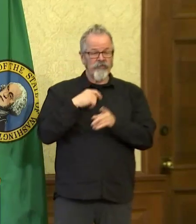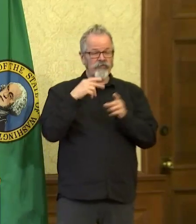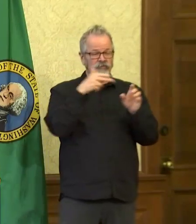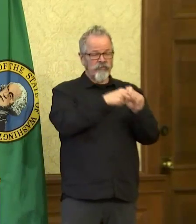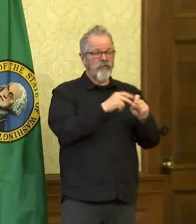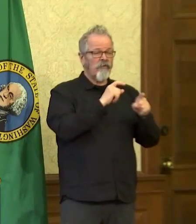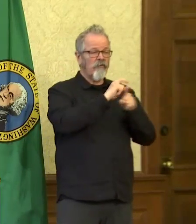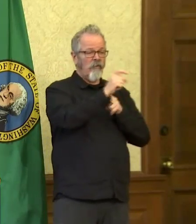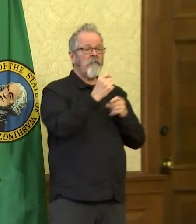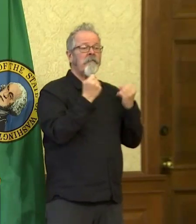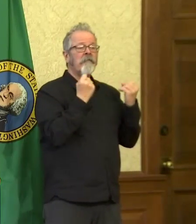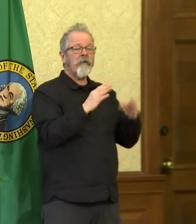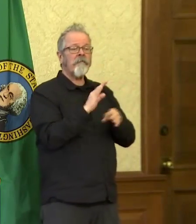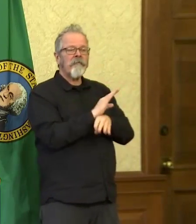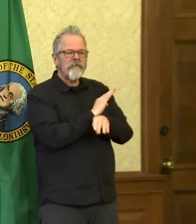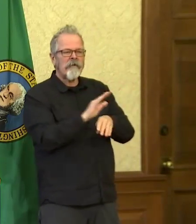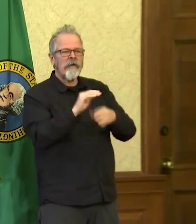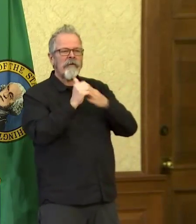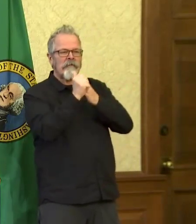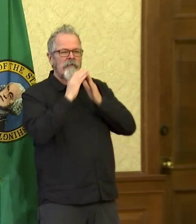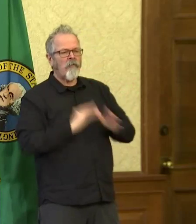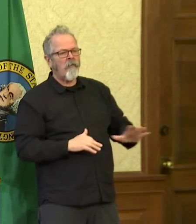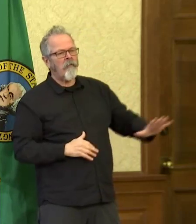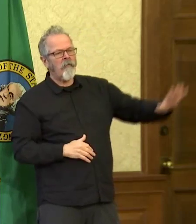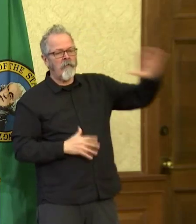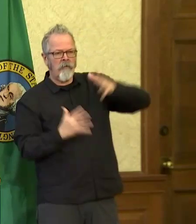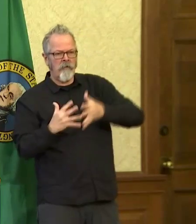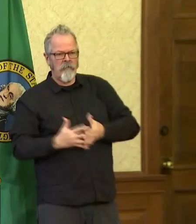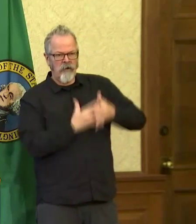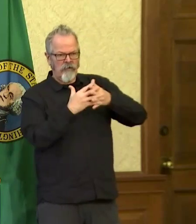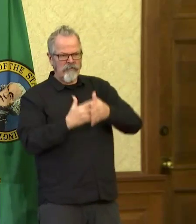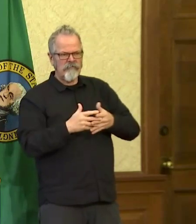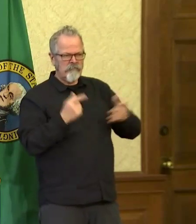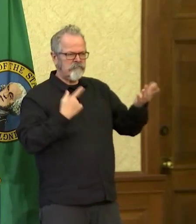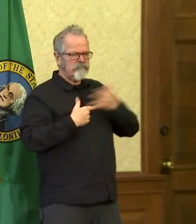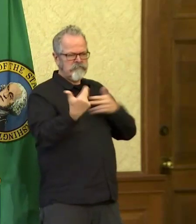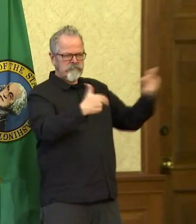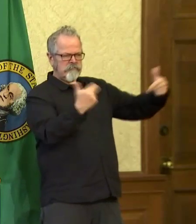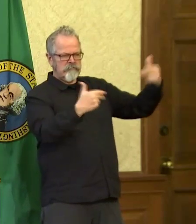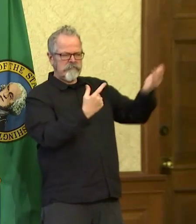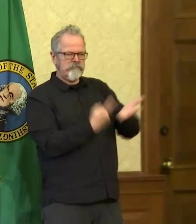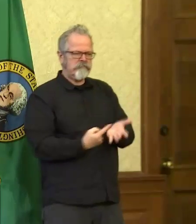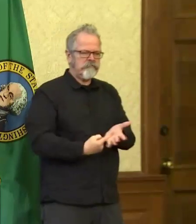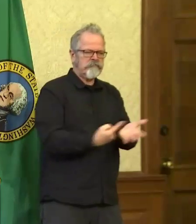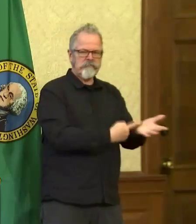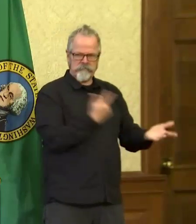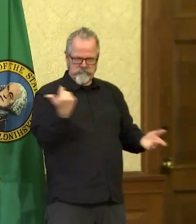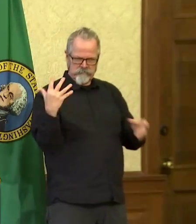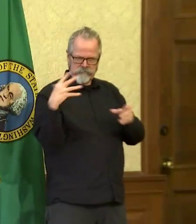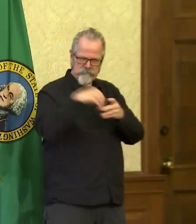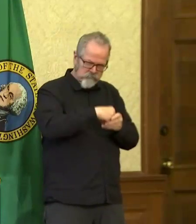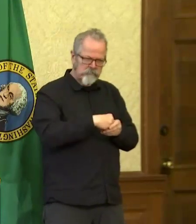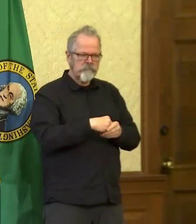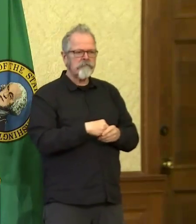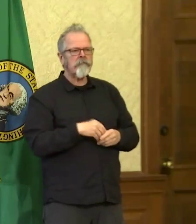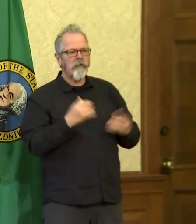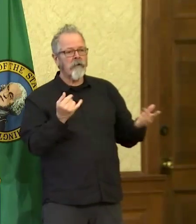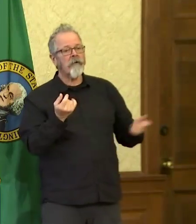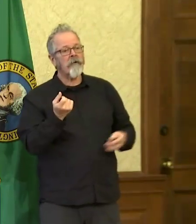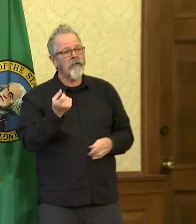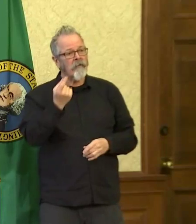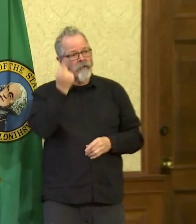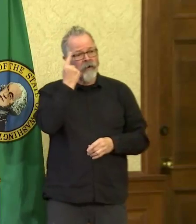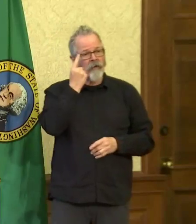when you think about this, this is one of the most unique, unifying moments in the